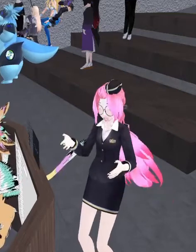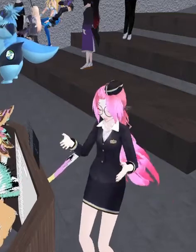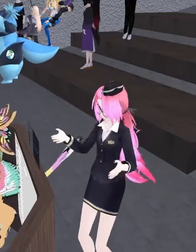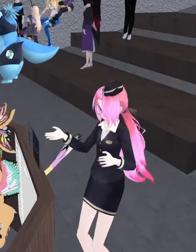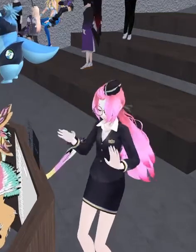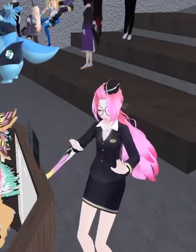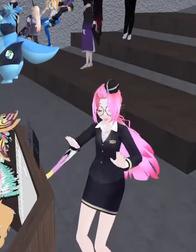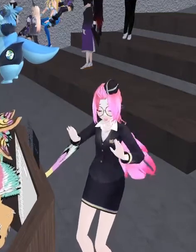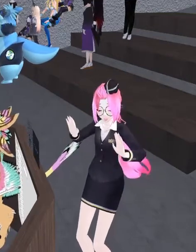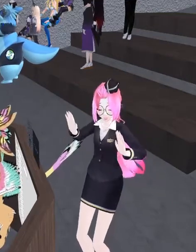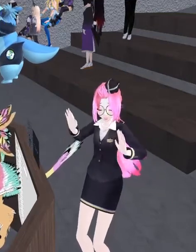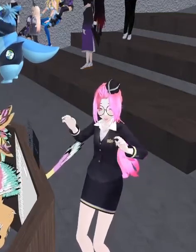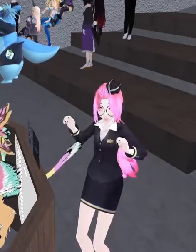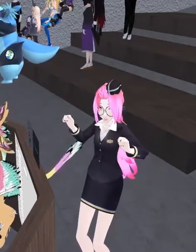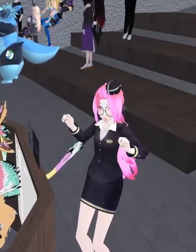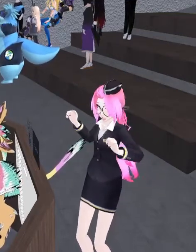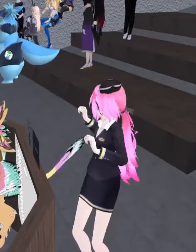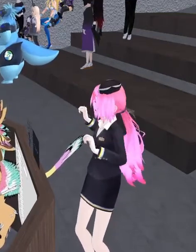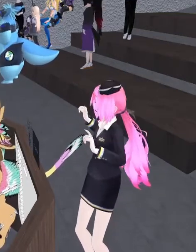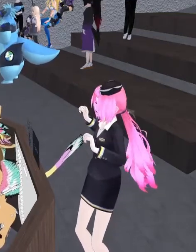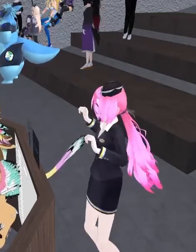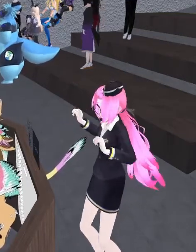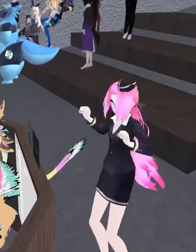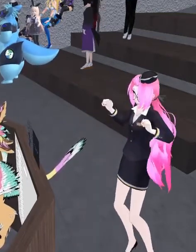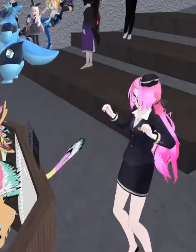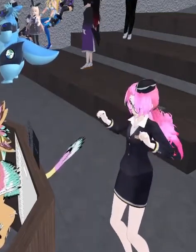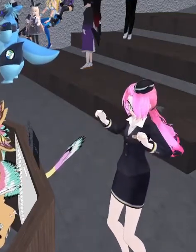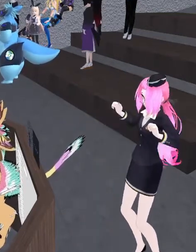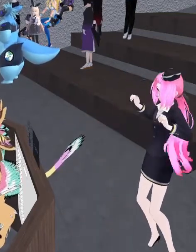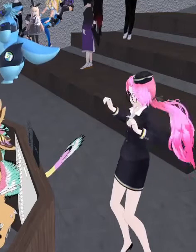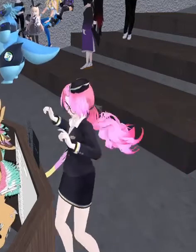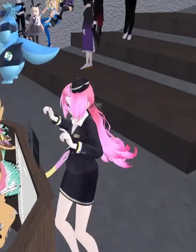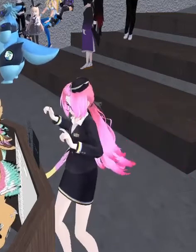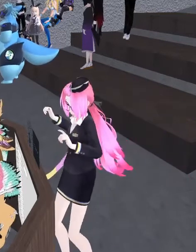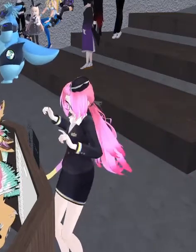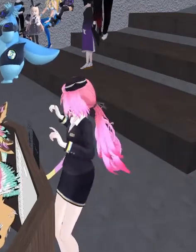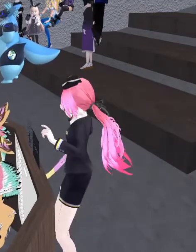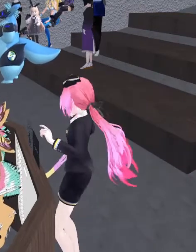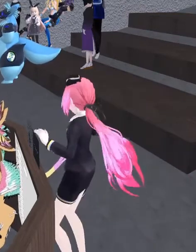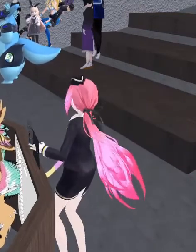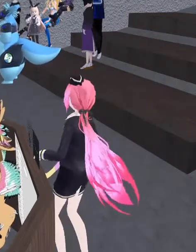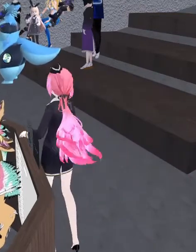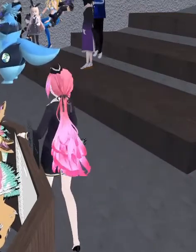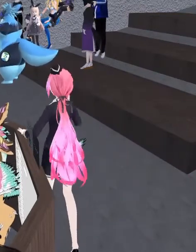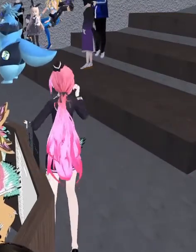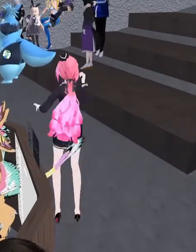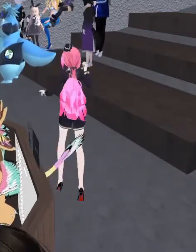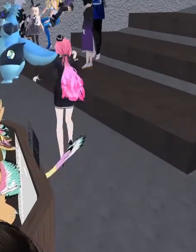Like I'll give you guys more time if you guys want to figure out kind of roles, I guess. But yeah, you guys doing great. So customers cake. All right.